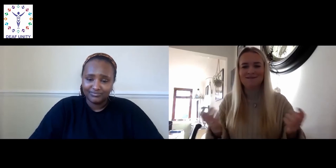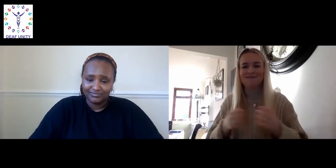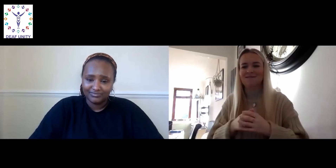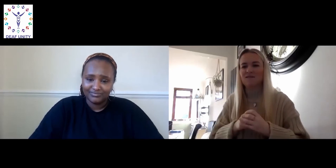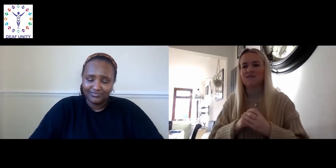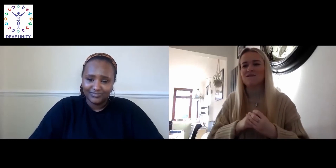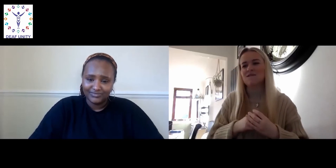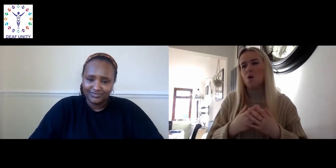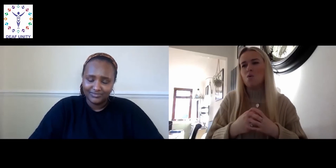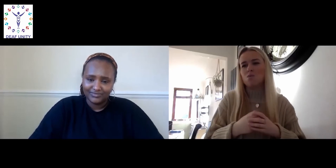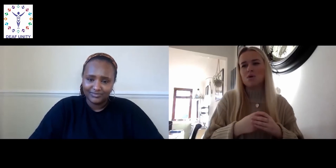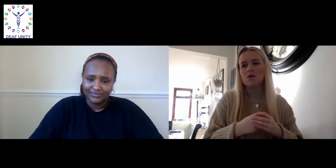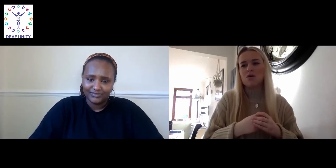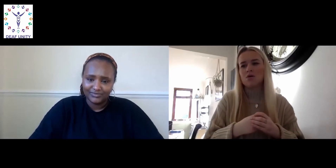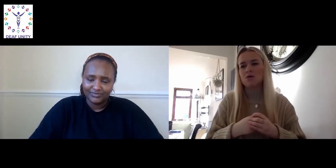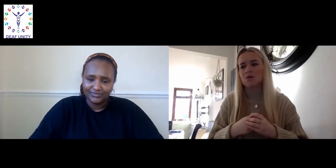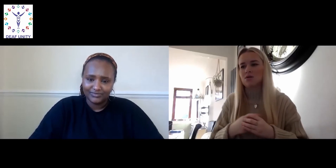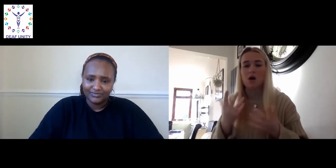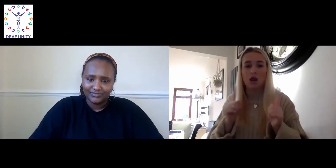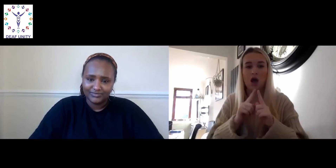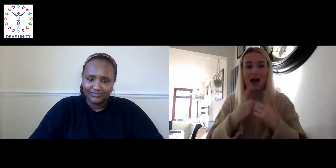There's nothing to be ashamed of.